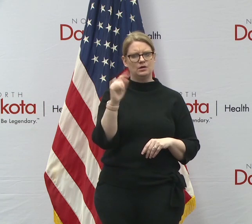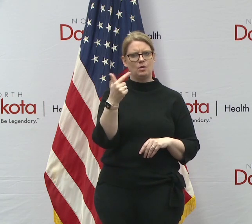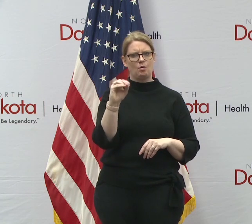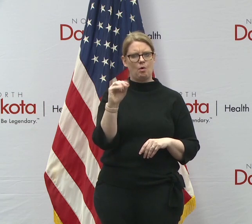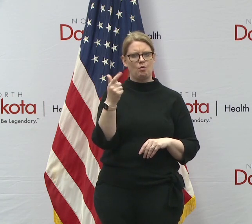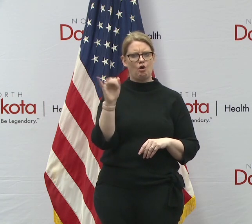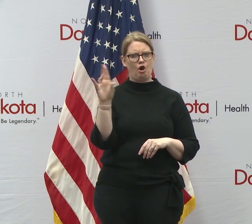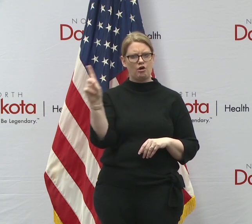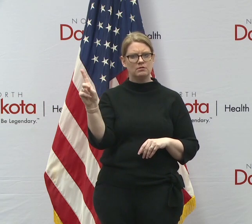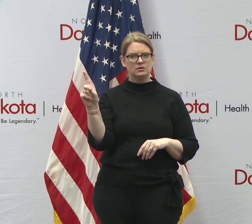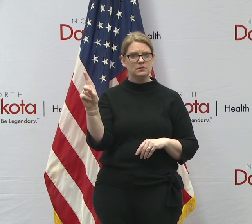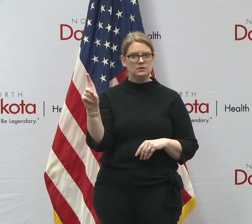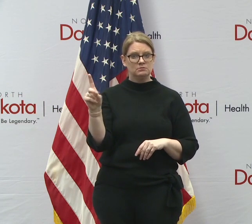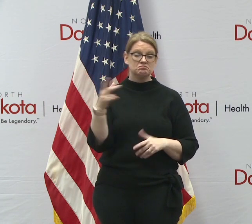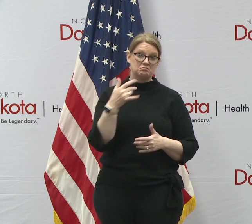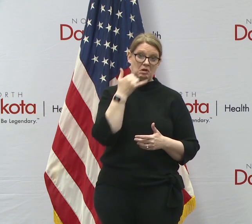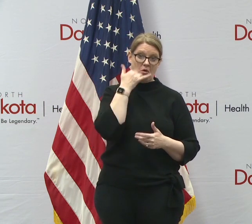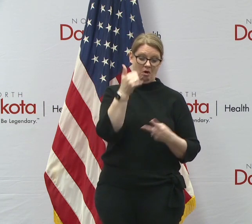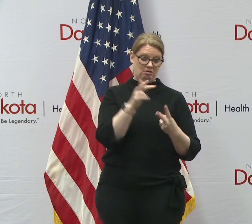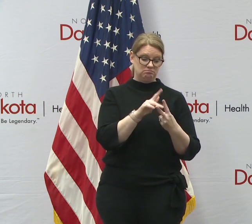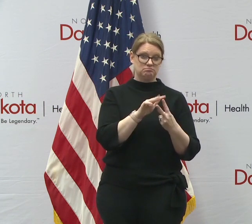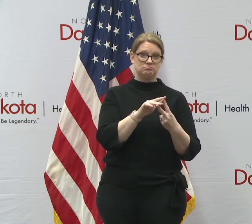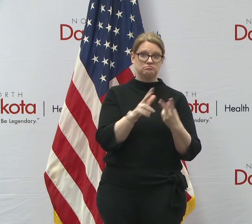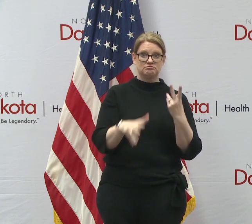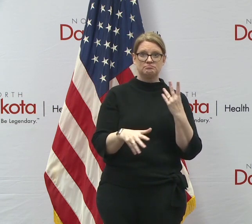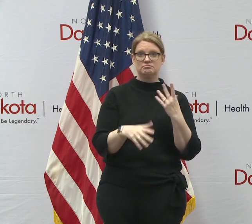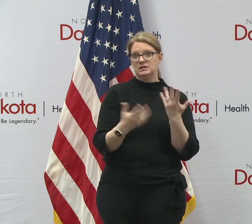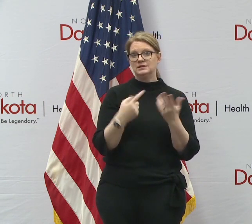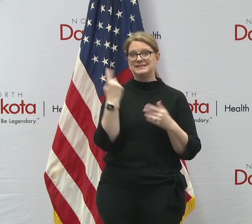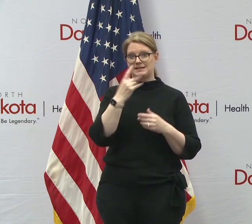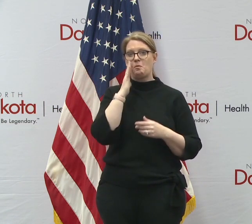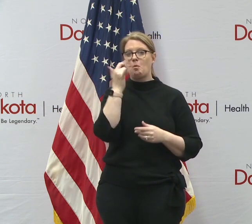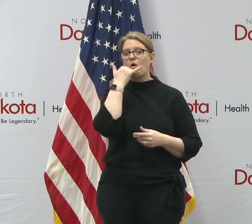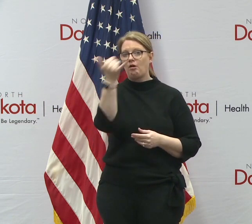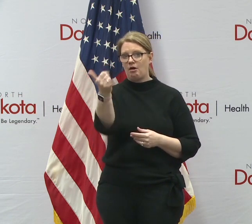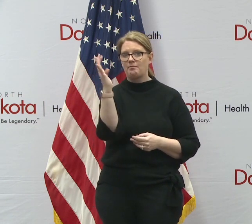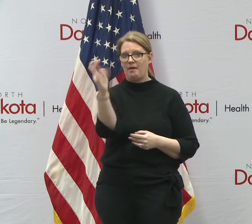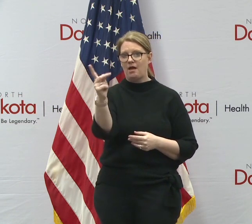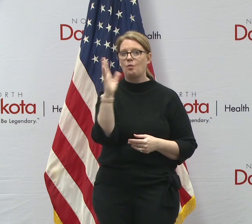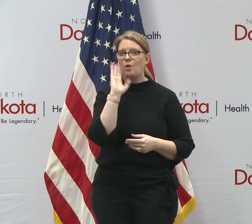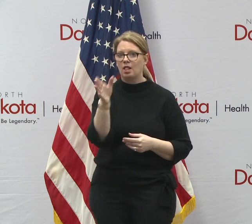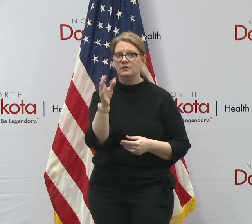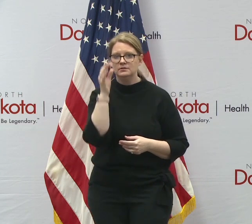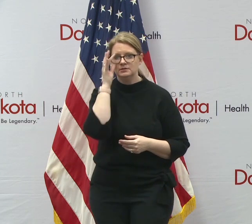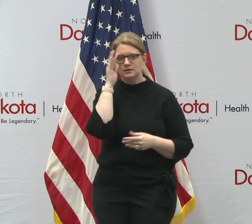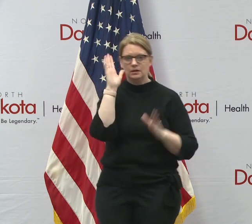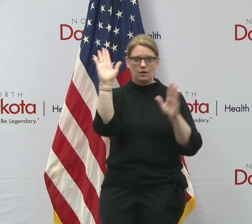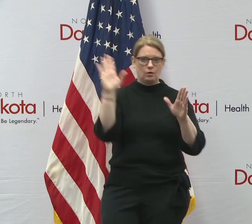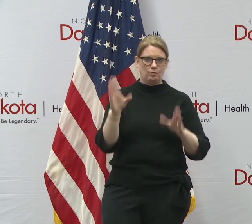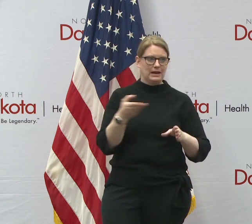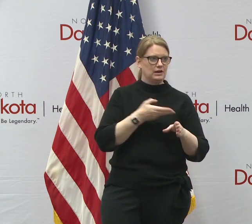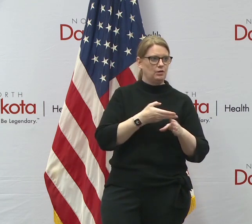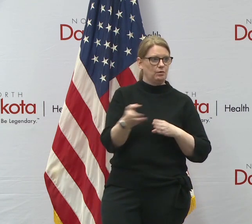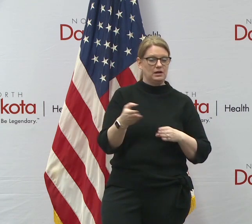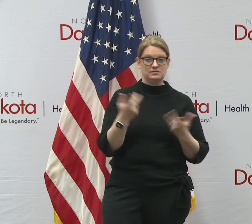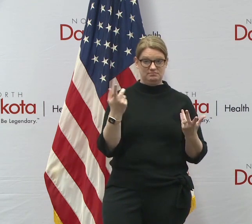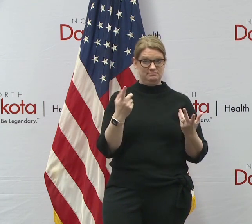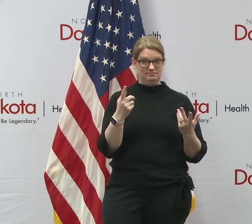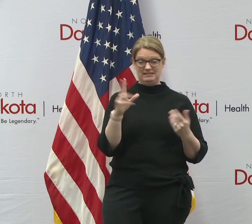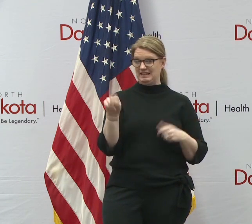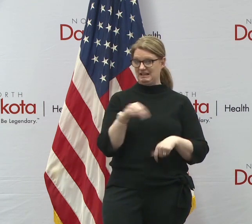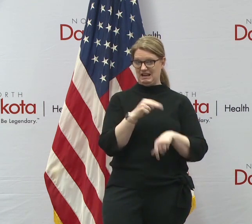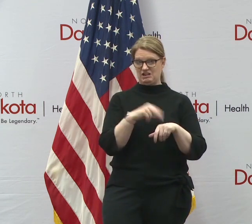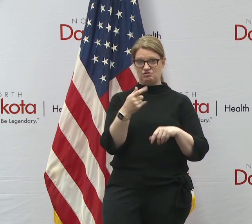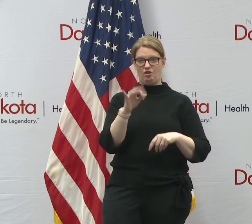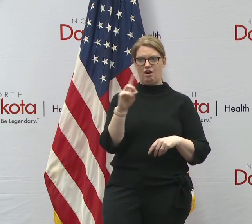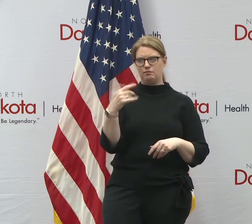1-800-GO-GUARD. Either call either of those places or put your name in and someone will call you. But, great careers. And right now, of course, the National Guard doing great